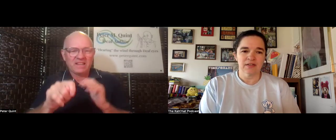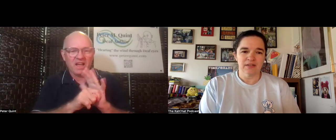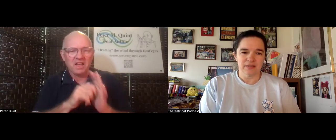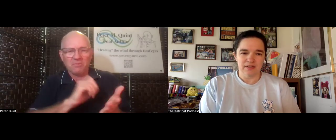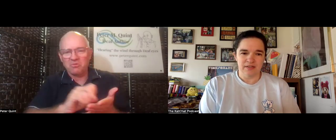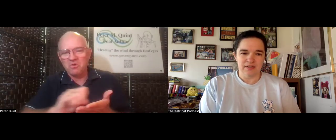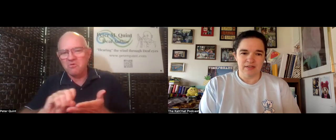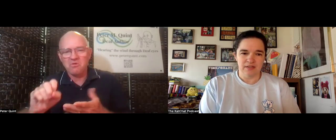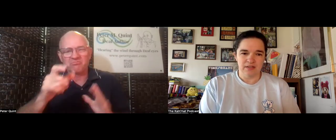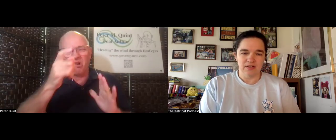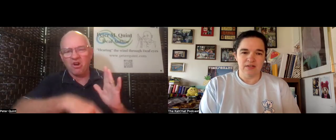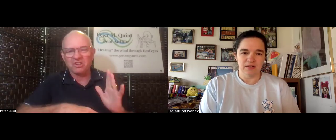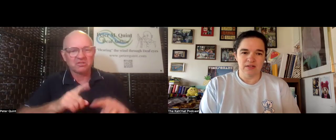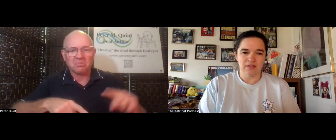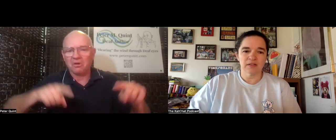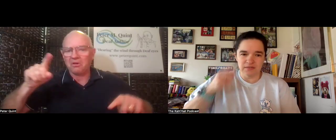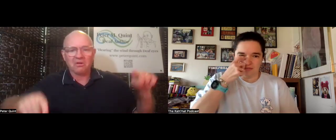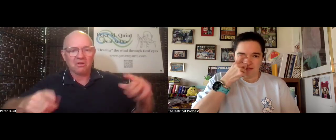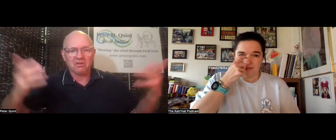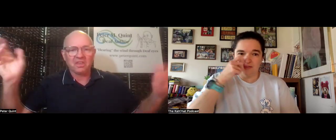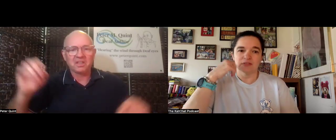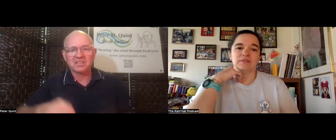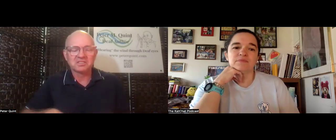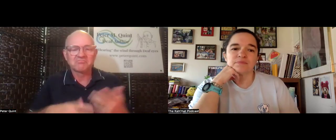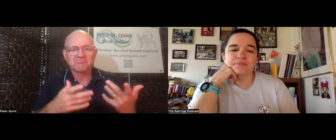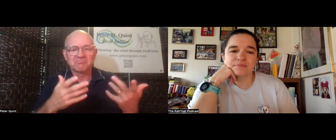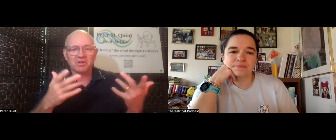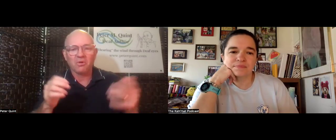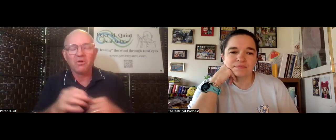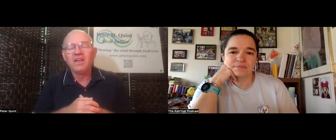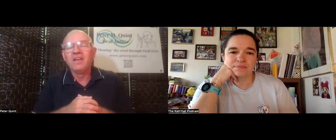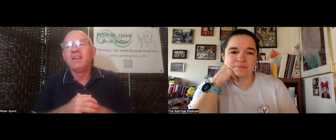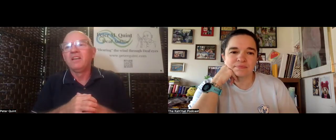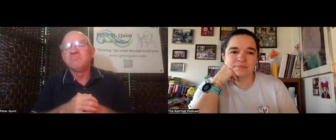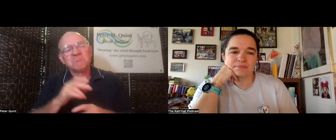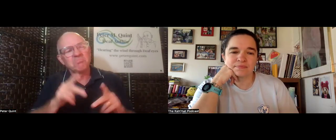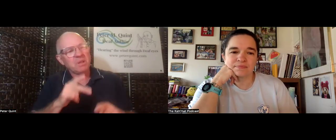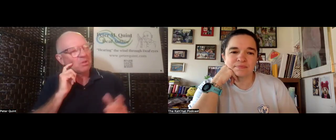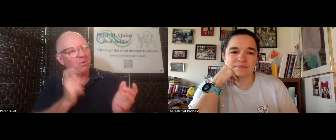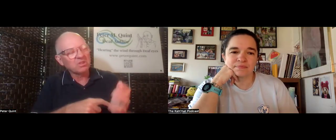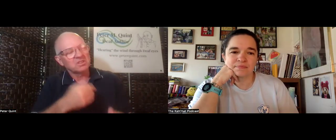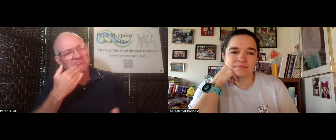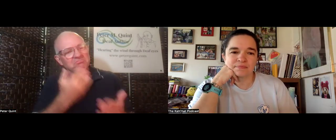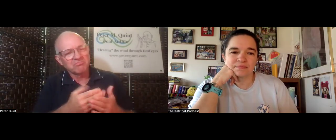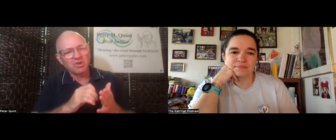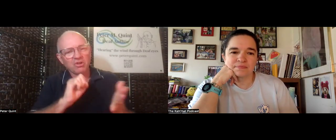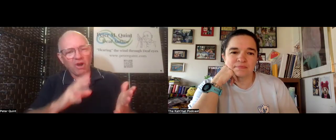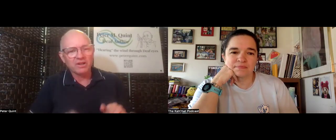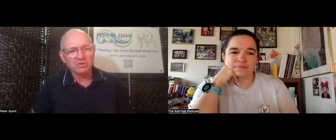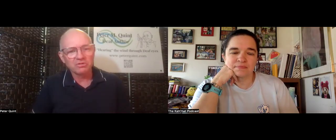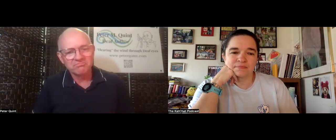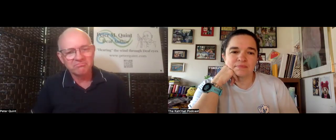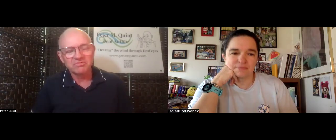At that time, I wrote articles, things, you know, people notice